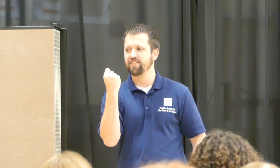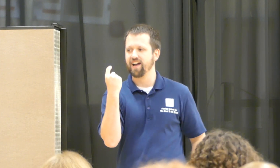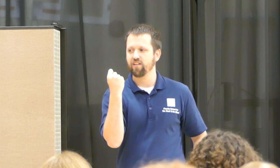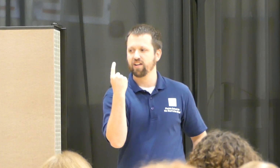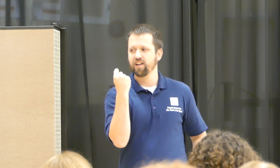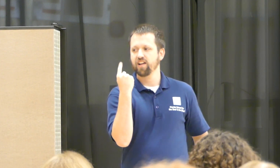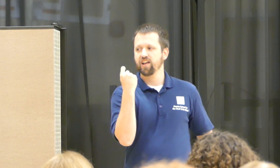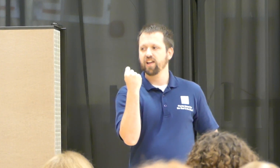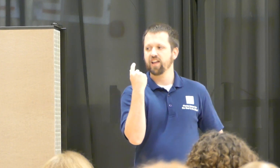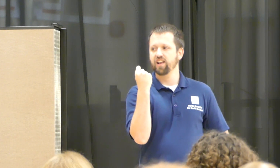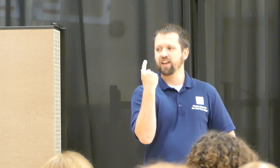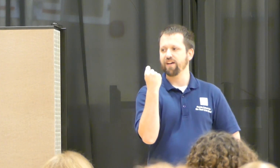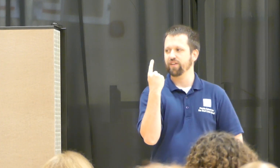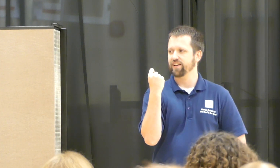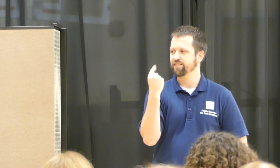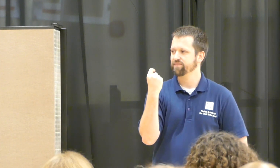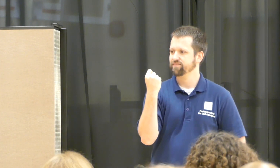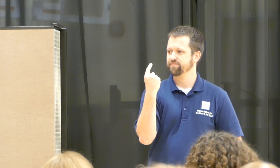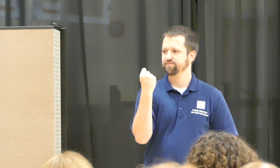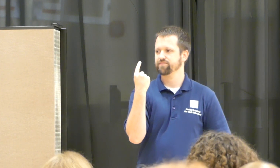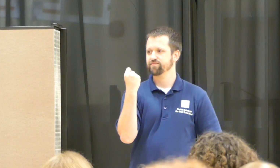out. 11.